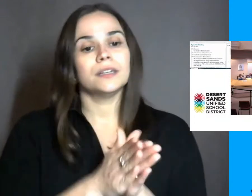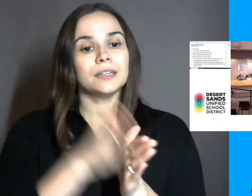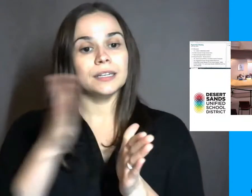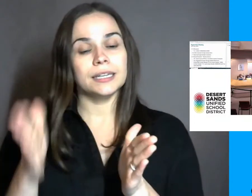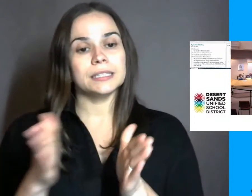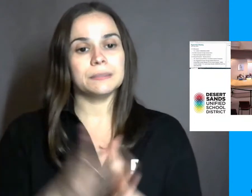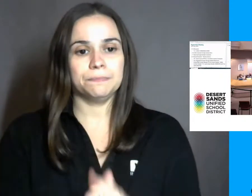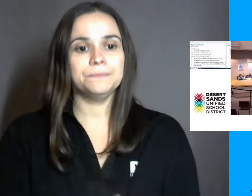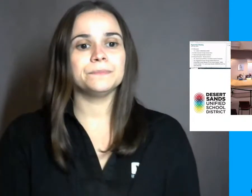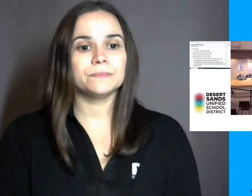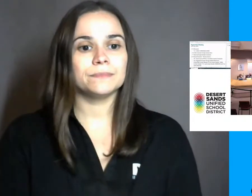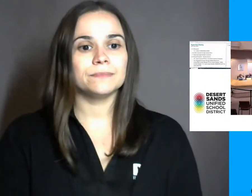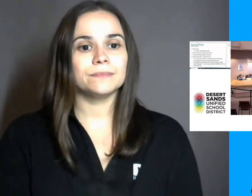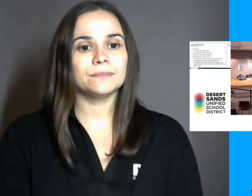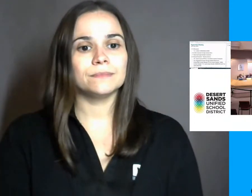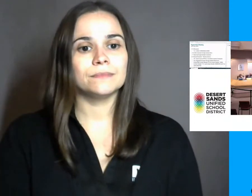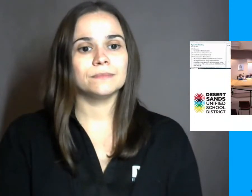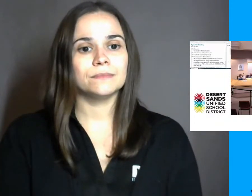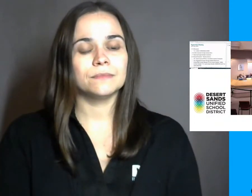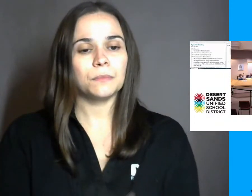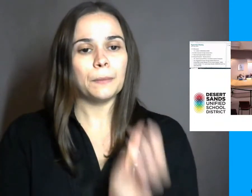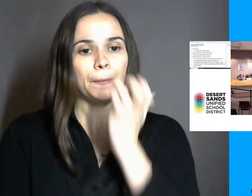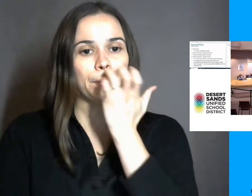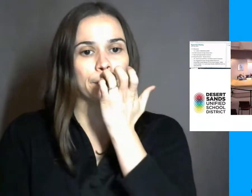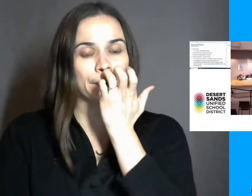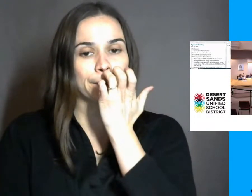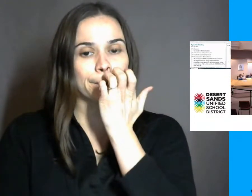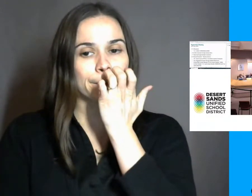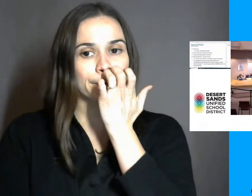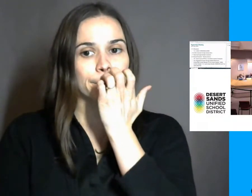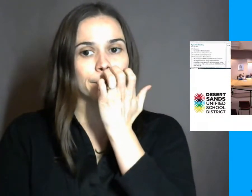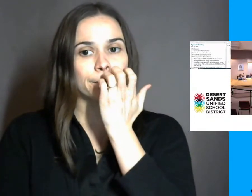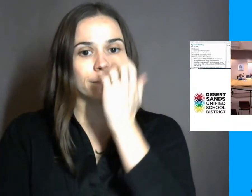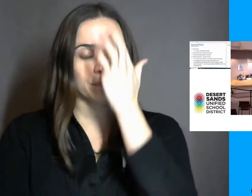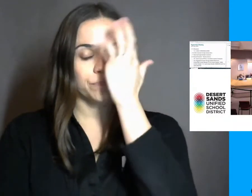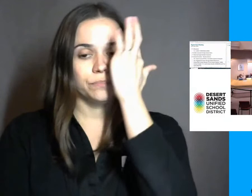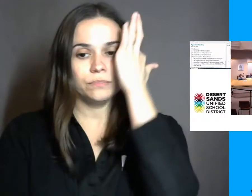Yeah, I also want to say I'm glad to hear about